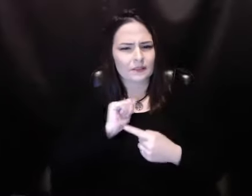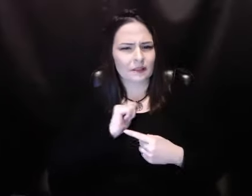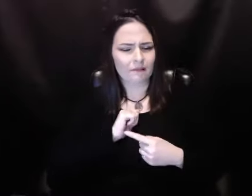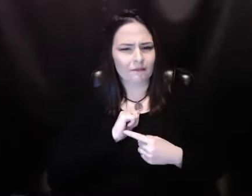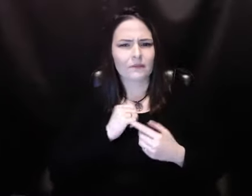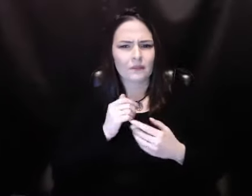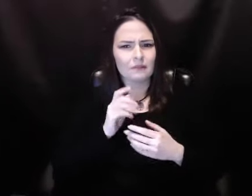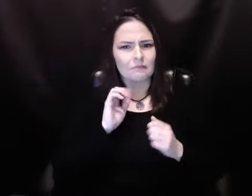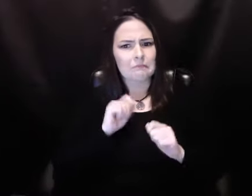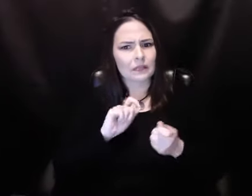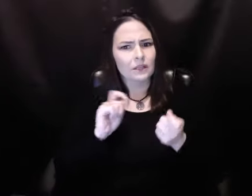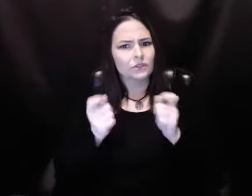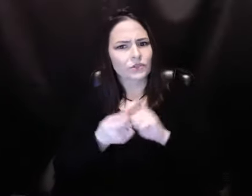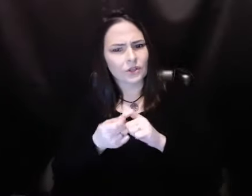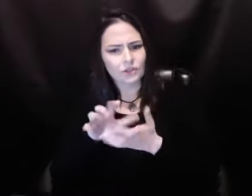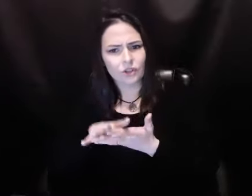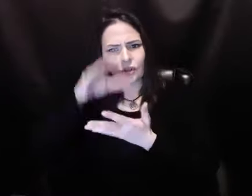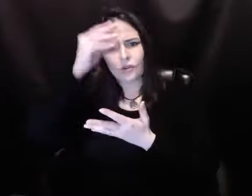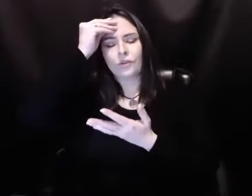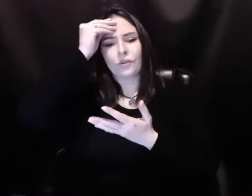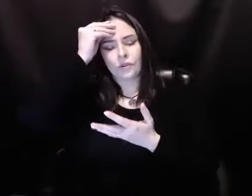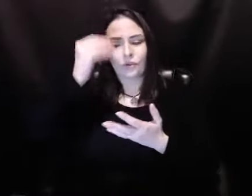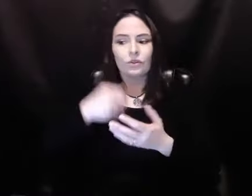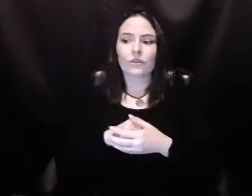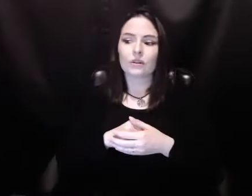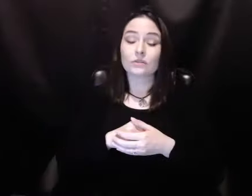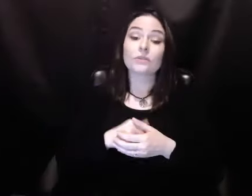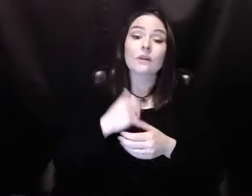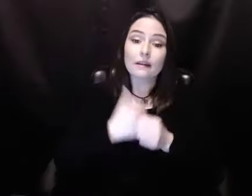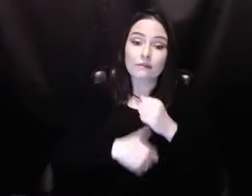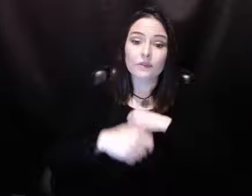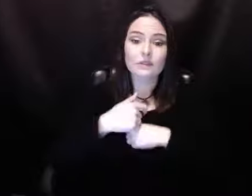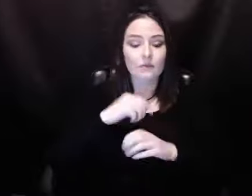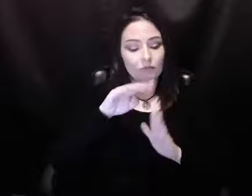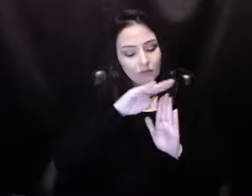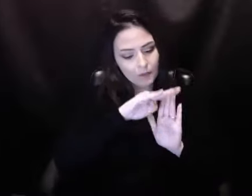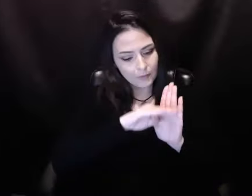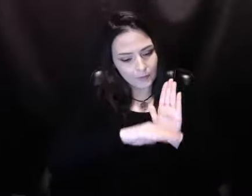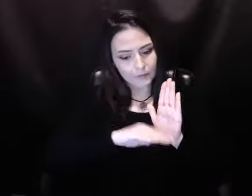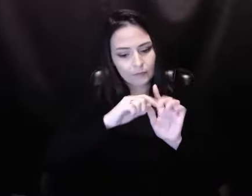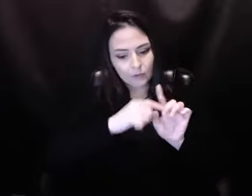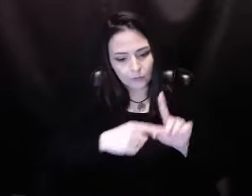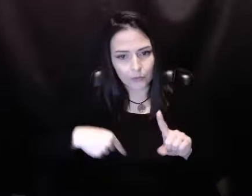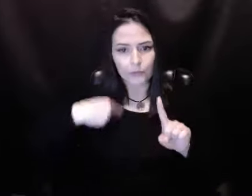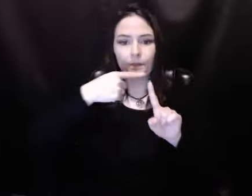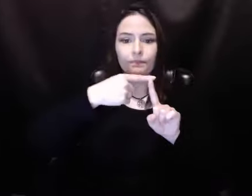it reads, taking the steps is an ongoing learning experience in which